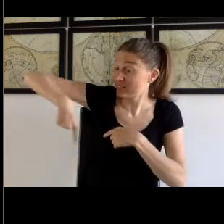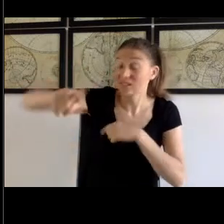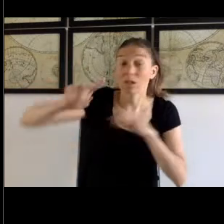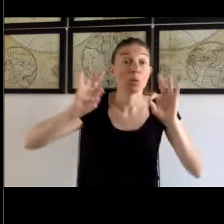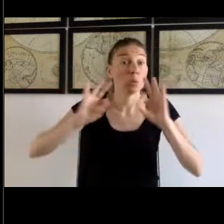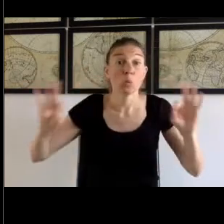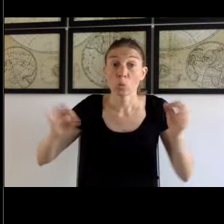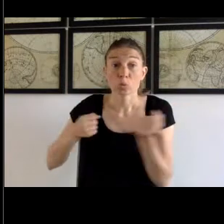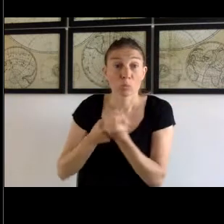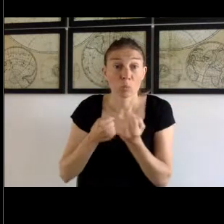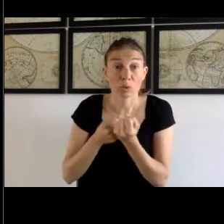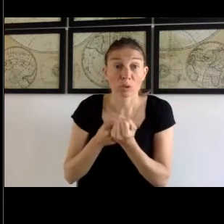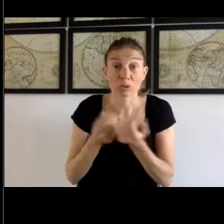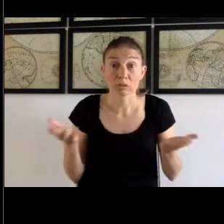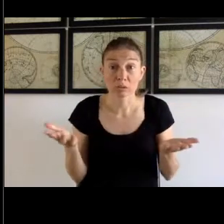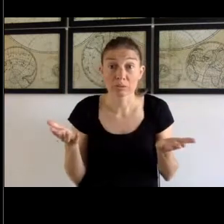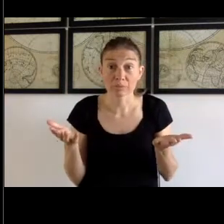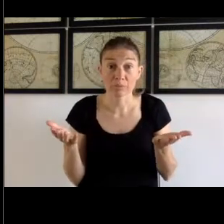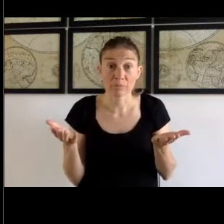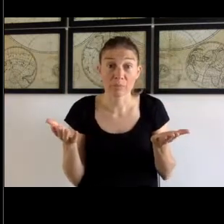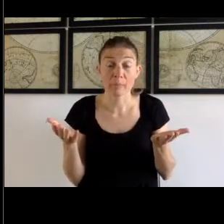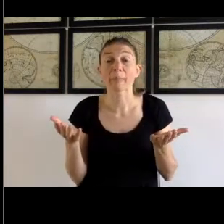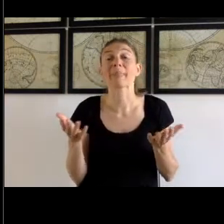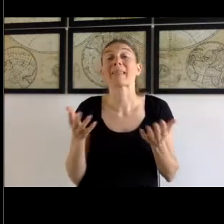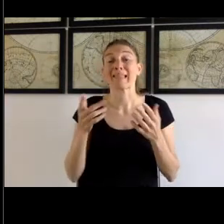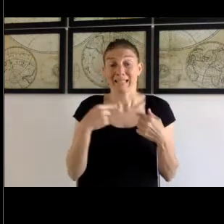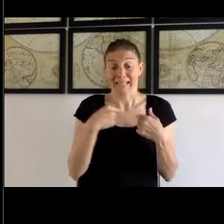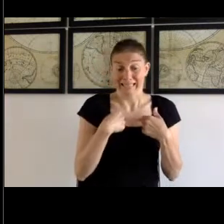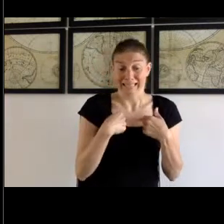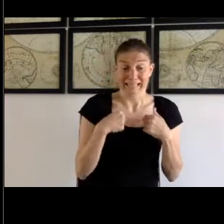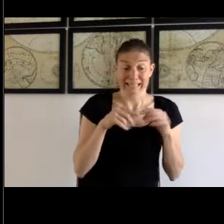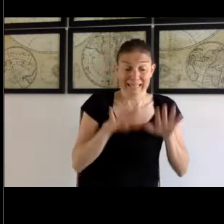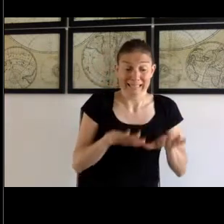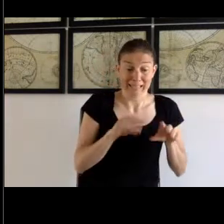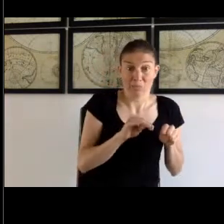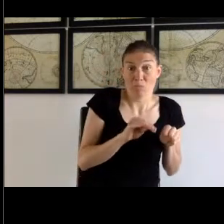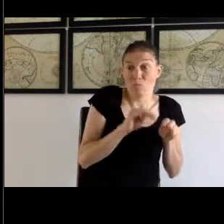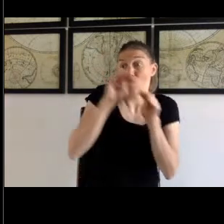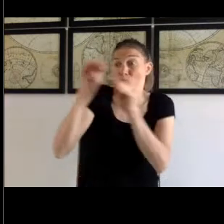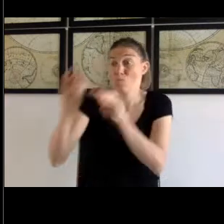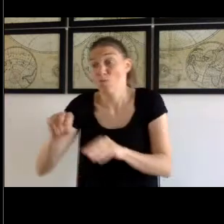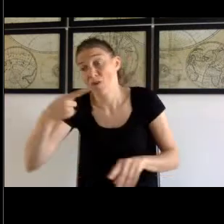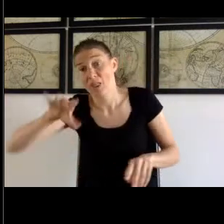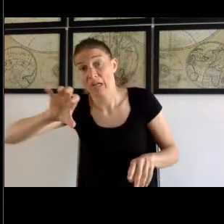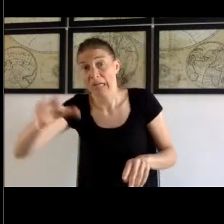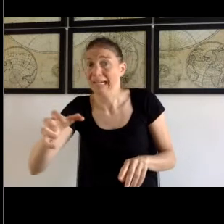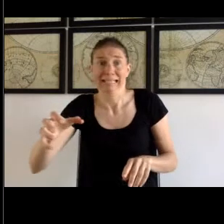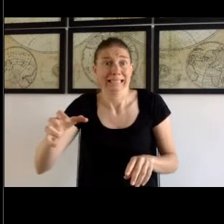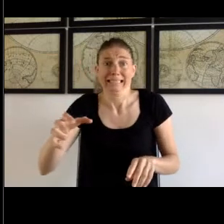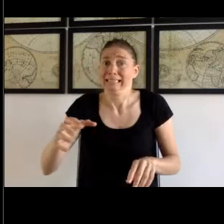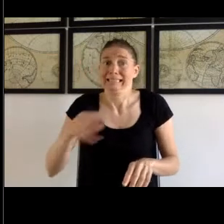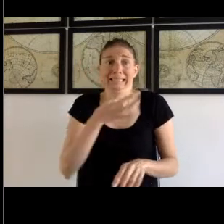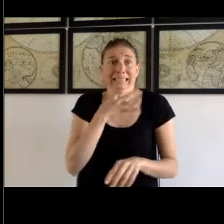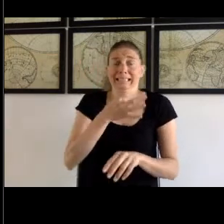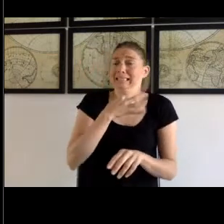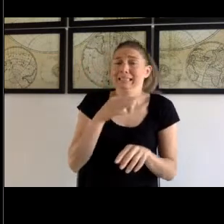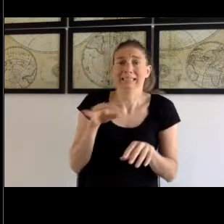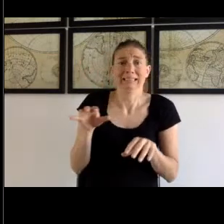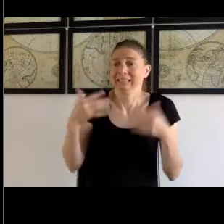difficult and risky to move to another member state. And that's a big, it's not only hindering your freedom of